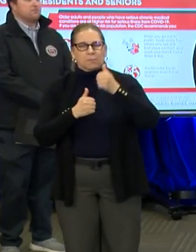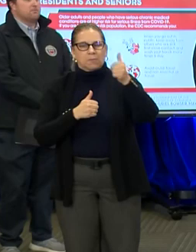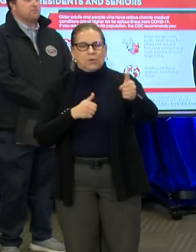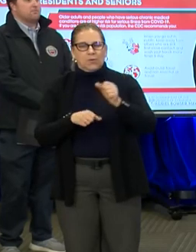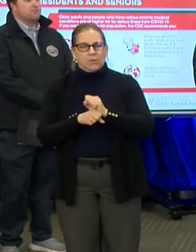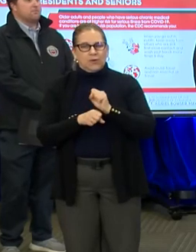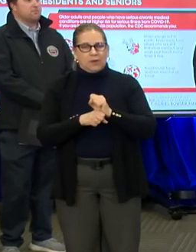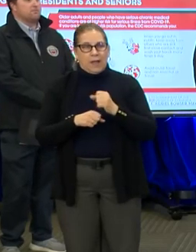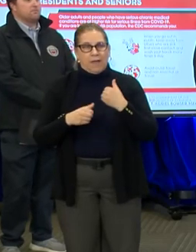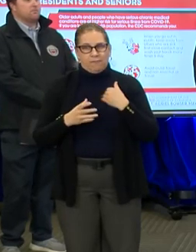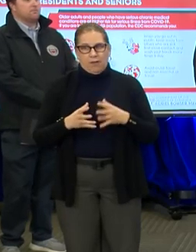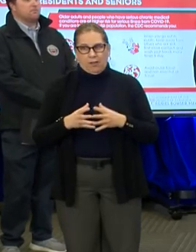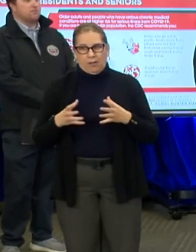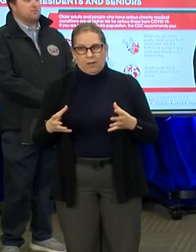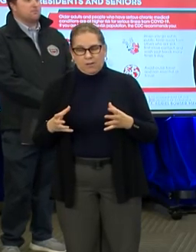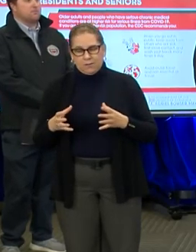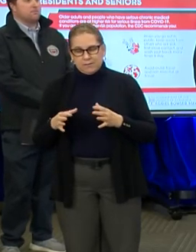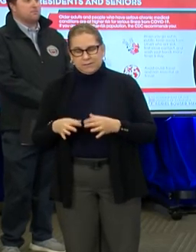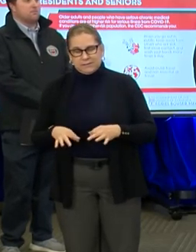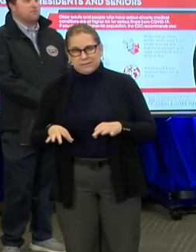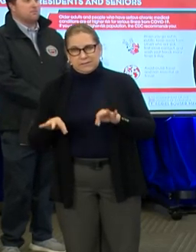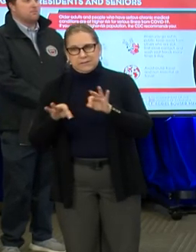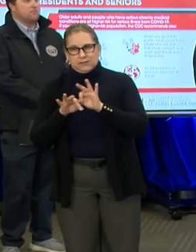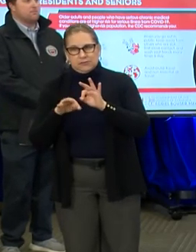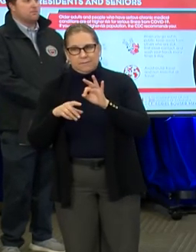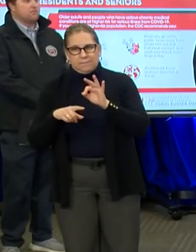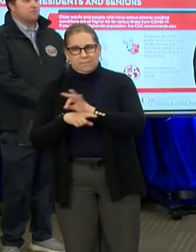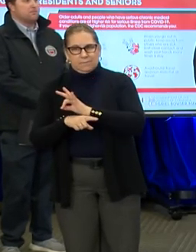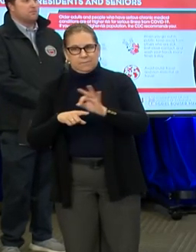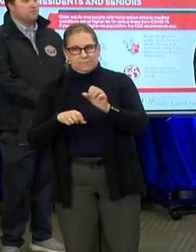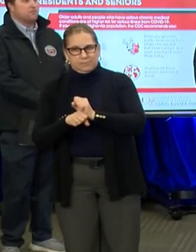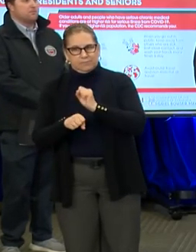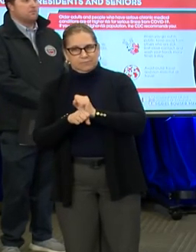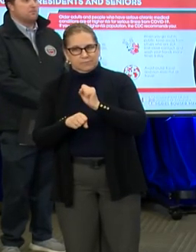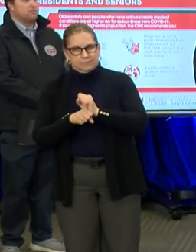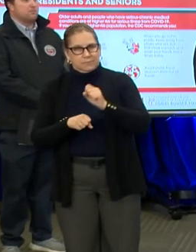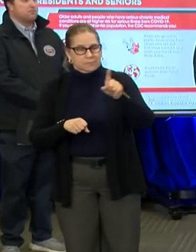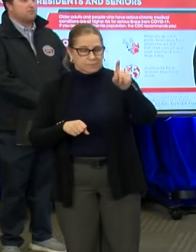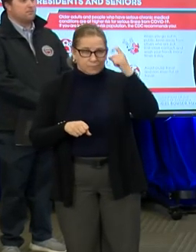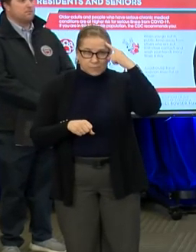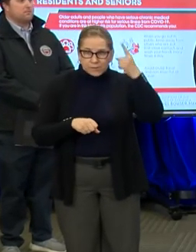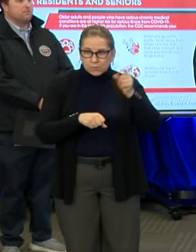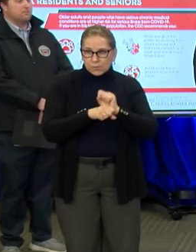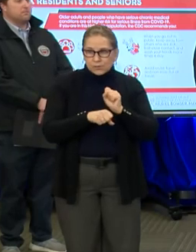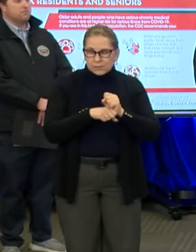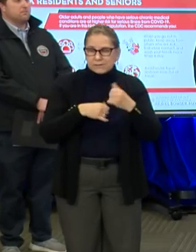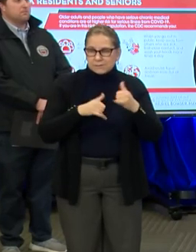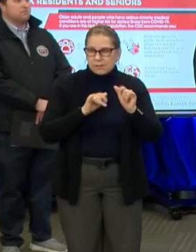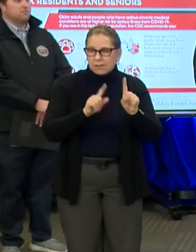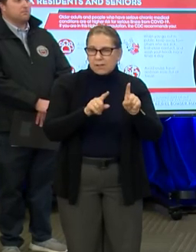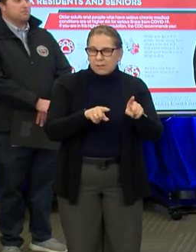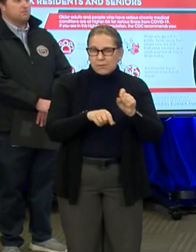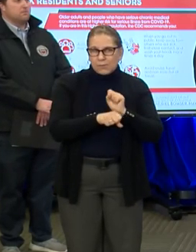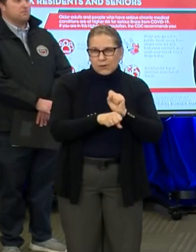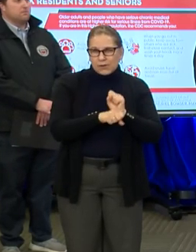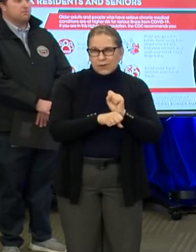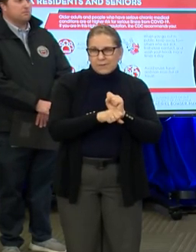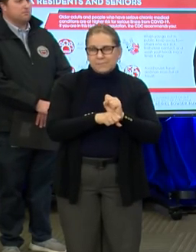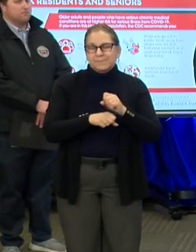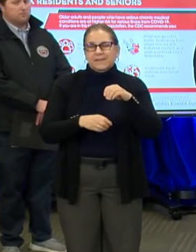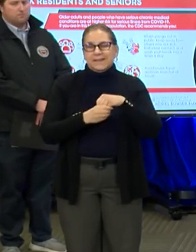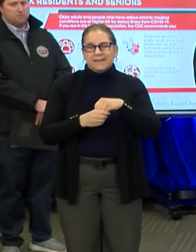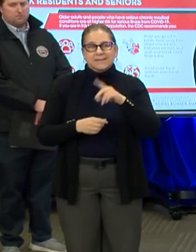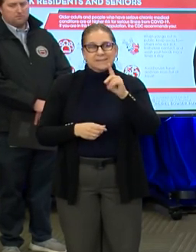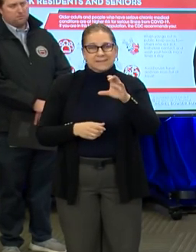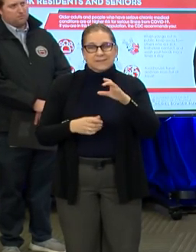continue to report to their workplaces, and the DC jail is one of those. And what I wanted